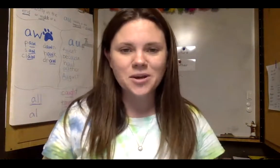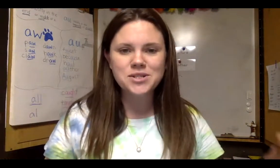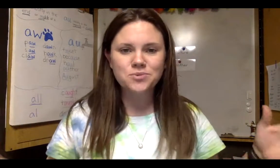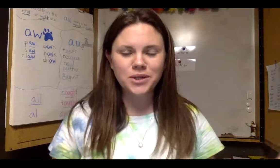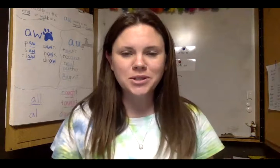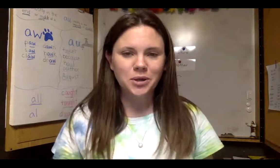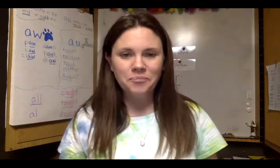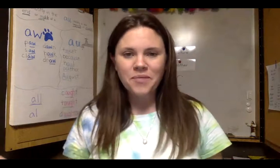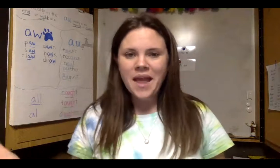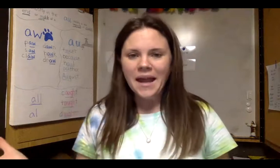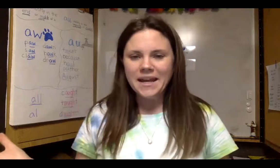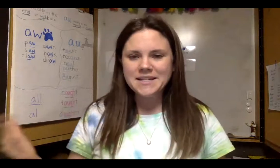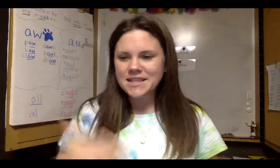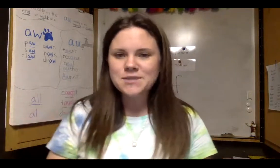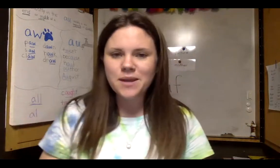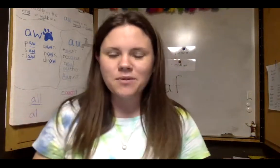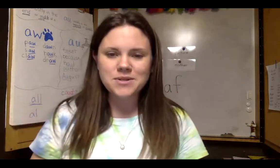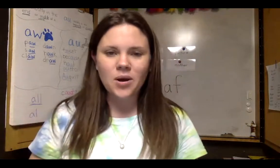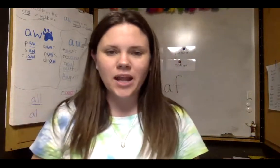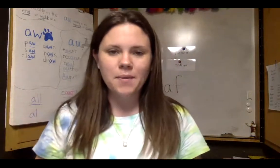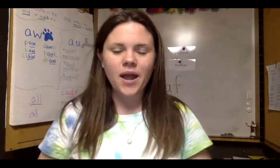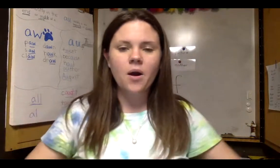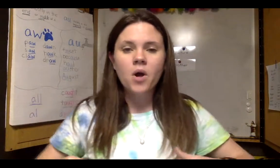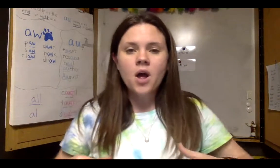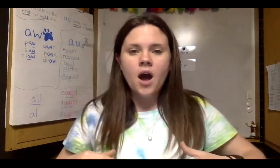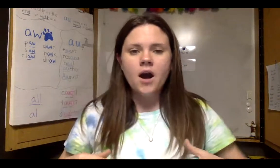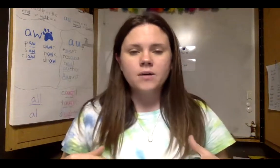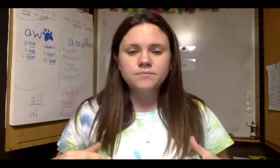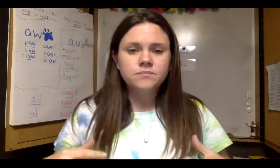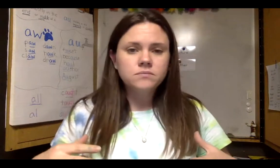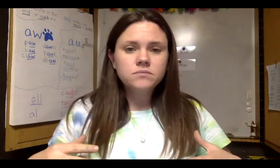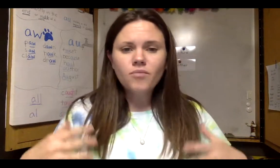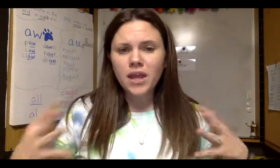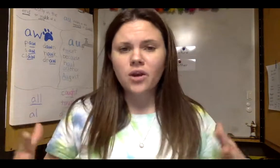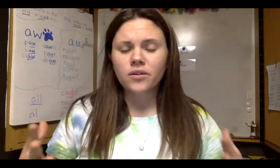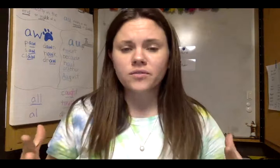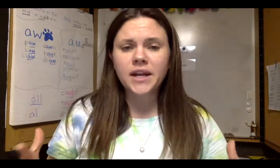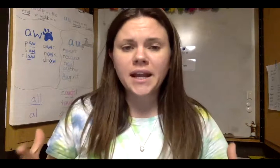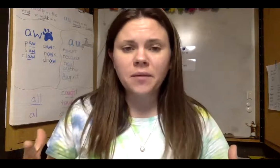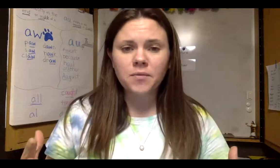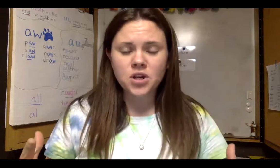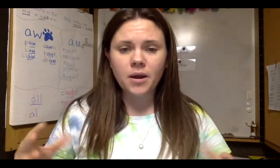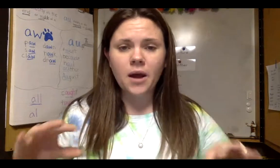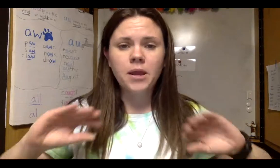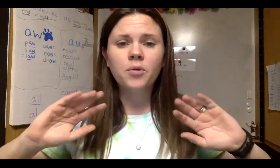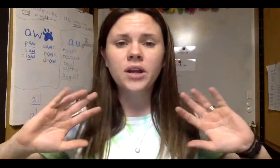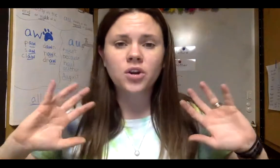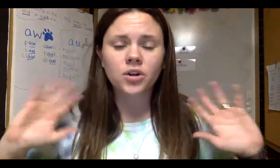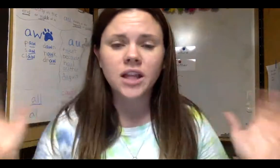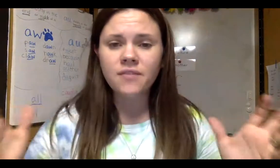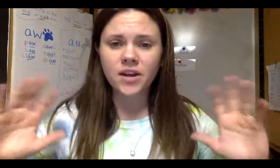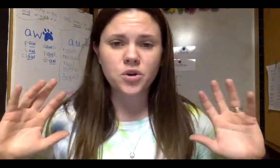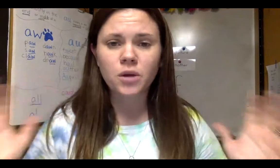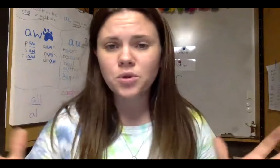Language. So it's really cool. And this week, we've been talking about how, in our reading, we've been talking about how people in